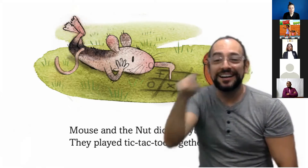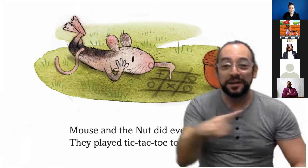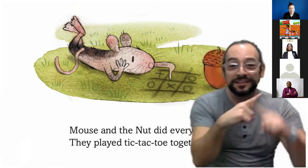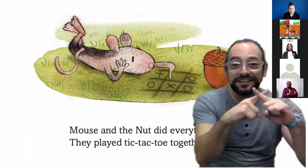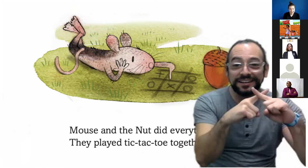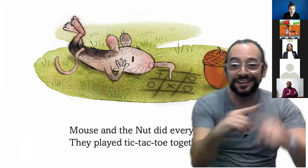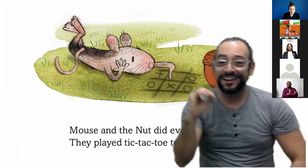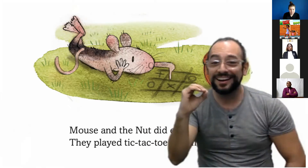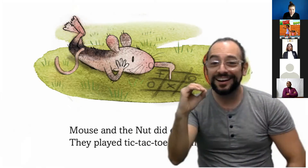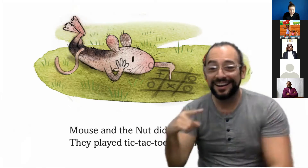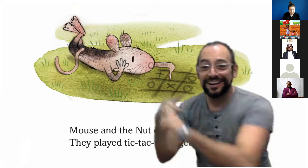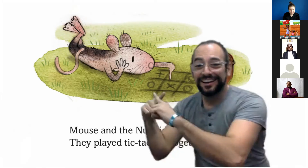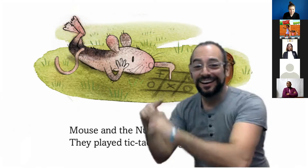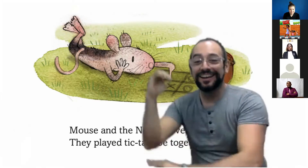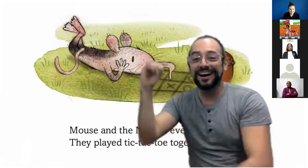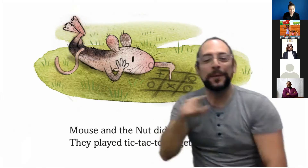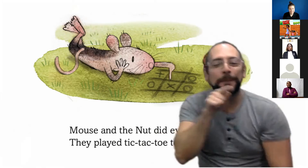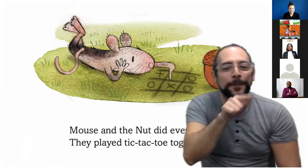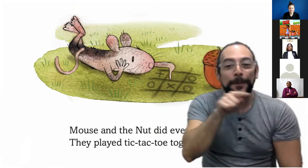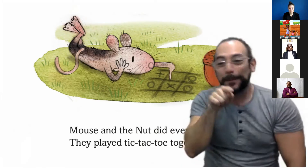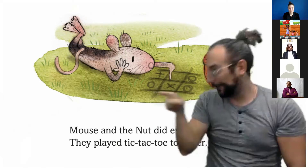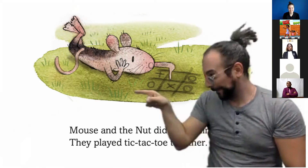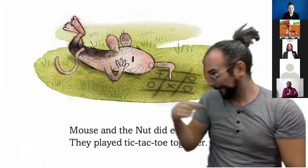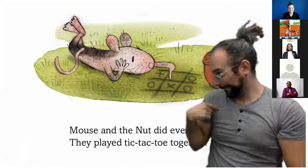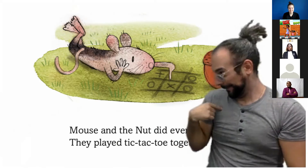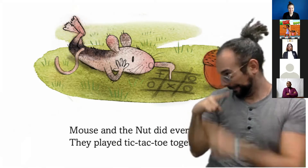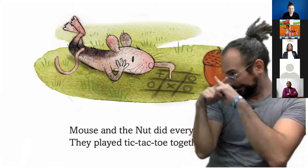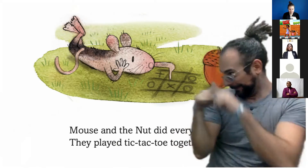They played tic-tac-toe together.